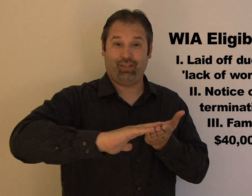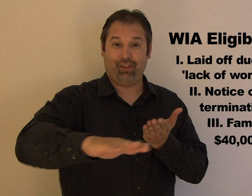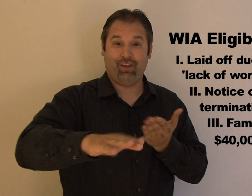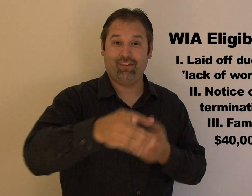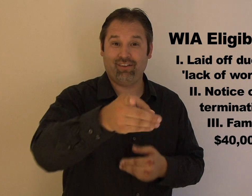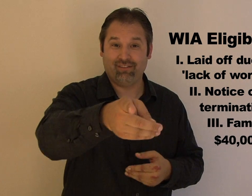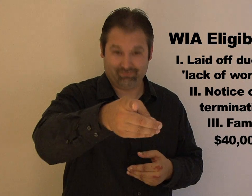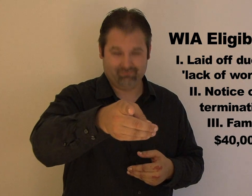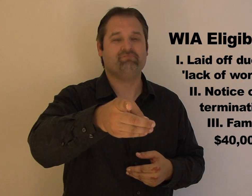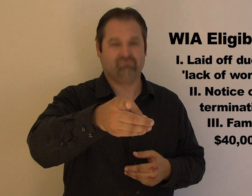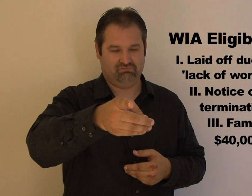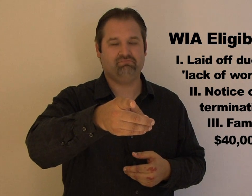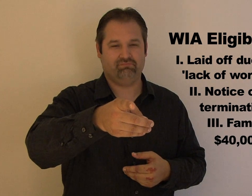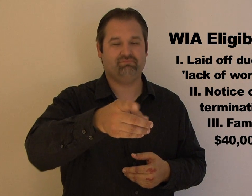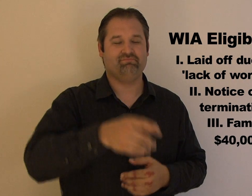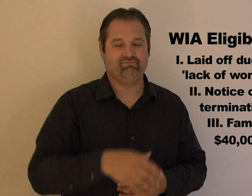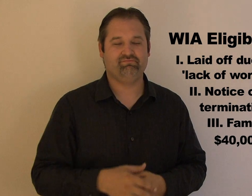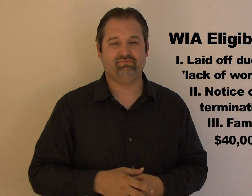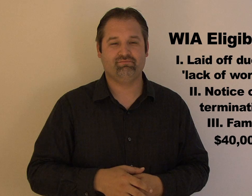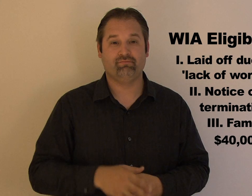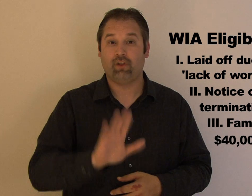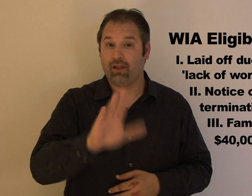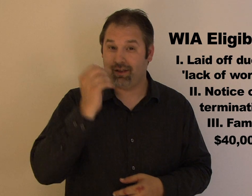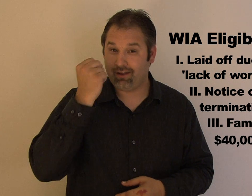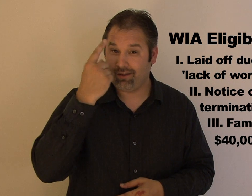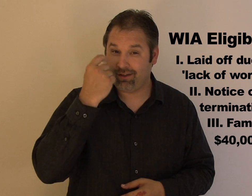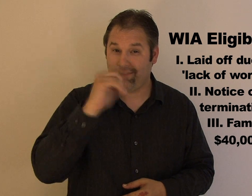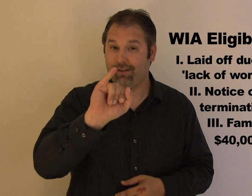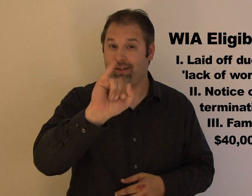you are not eligible for WIA funds.